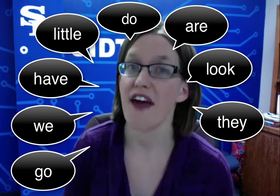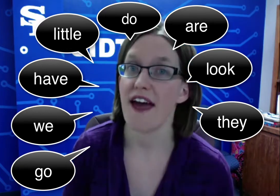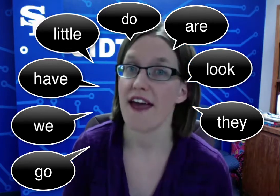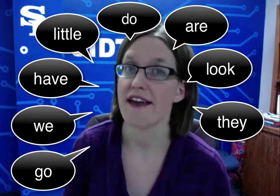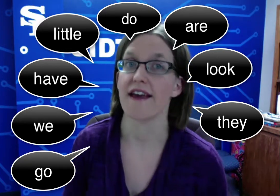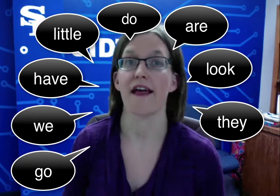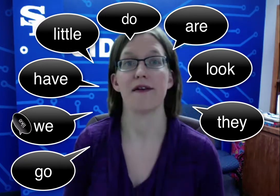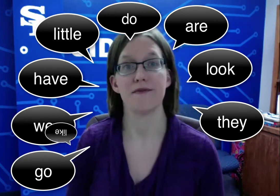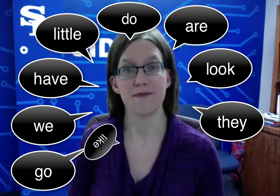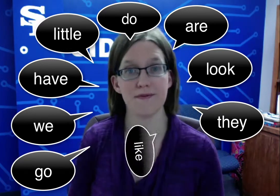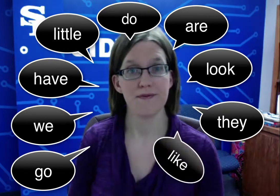they